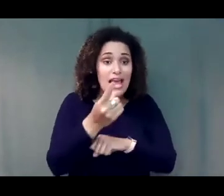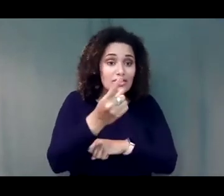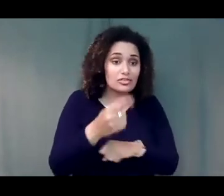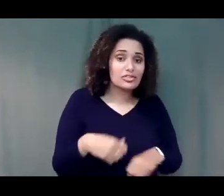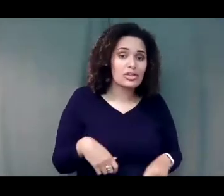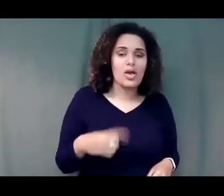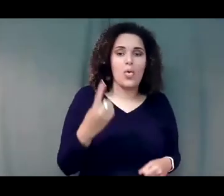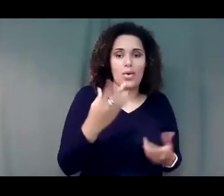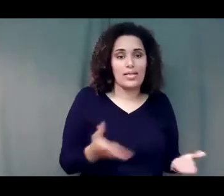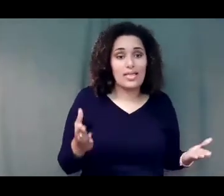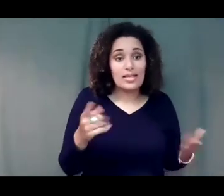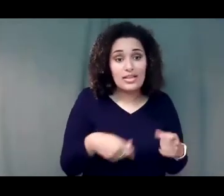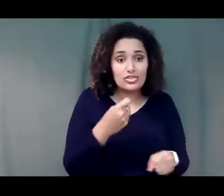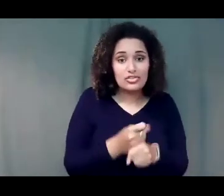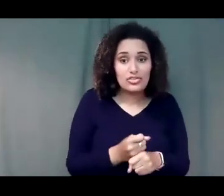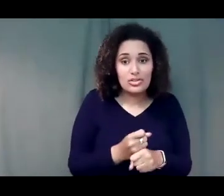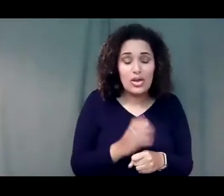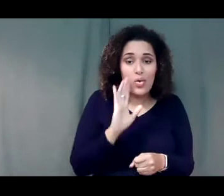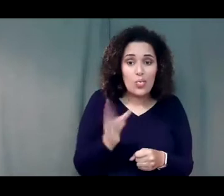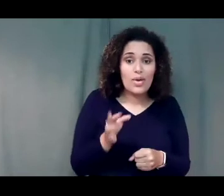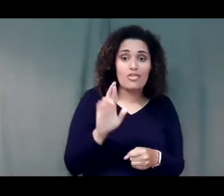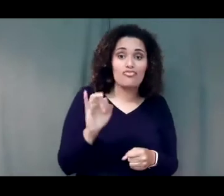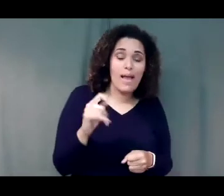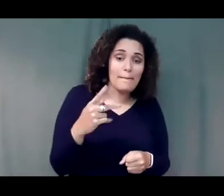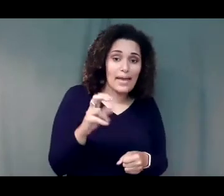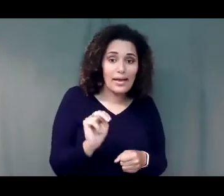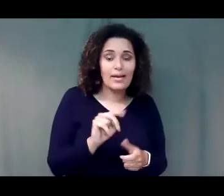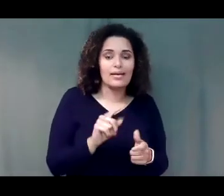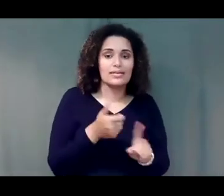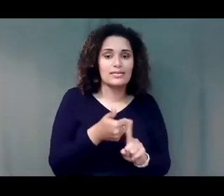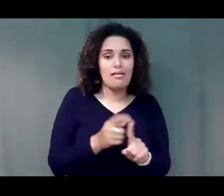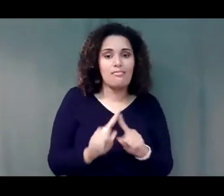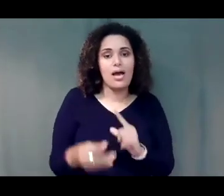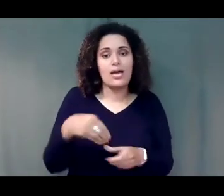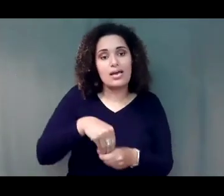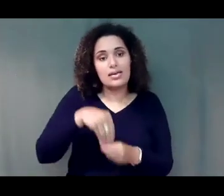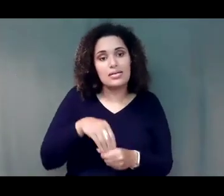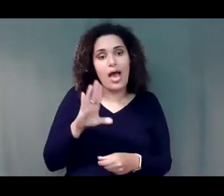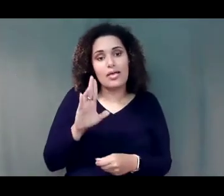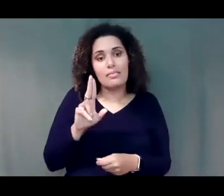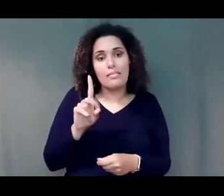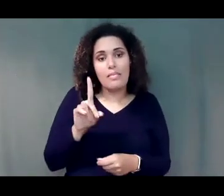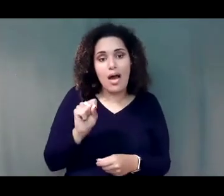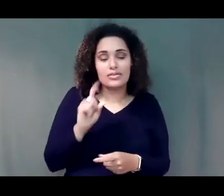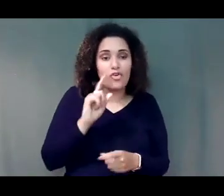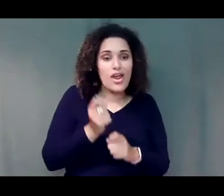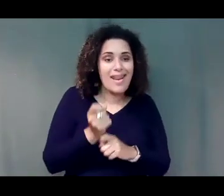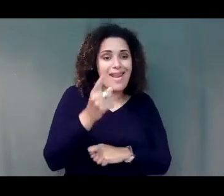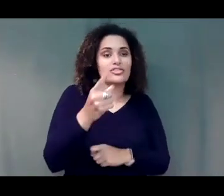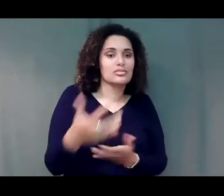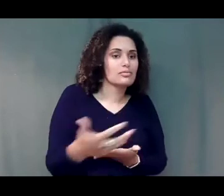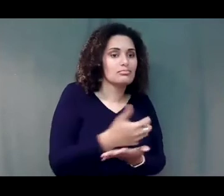one of the things the vine's doing this year, it's ripening its own crop, but it's also creating inside the buds for next year's crop.